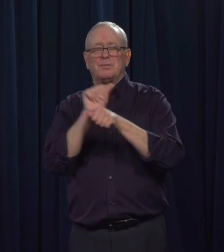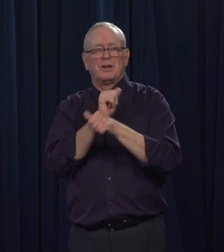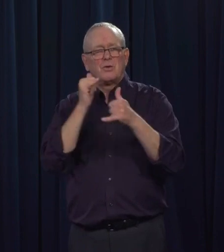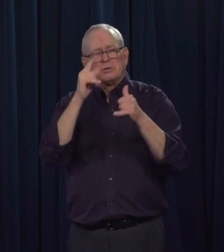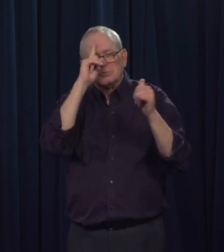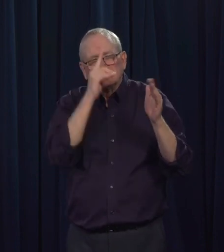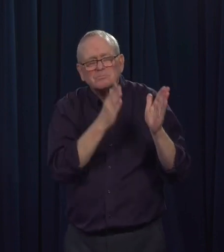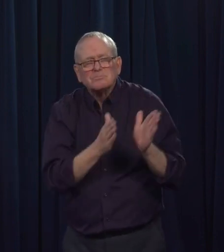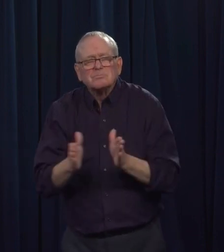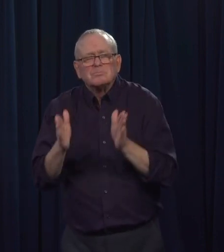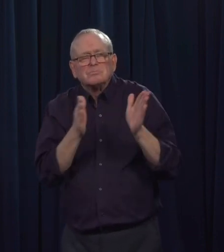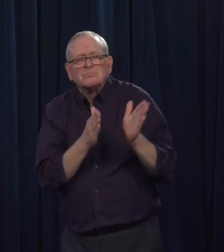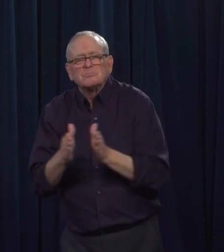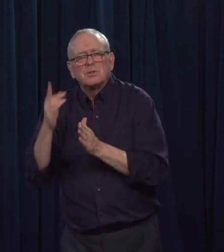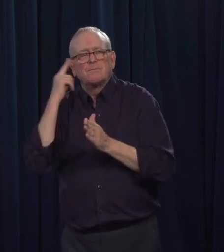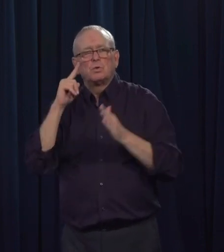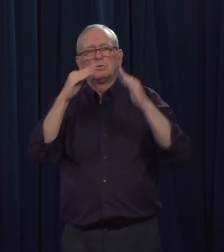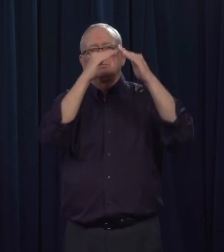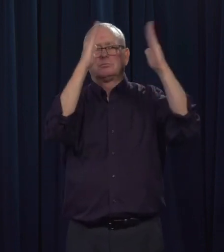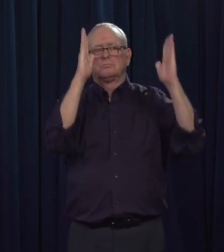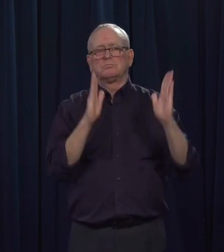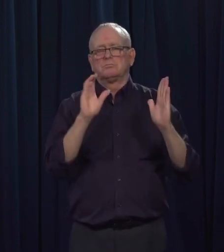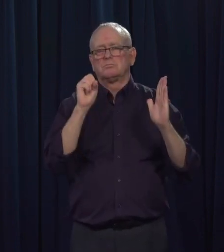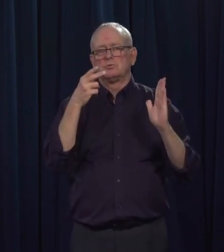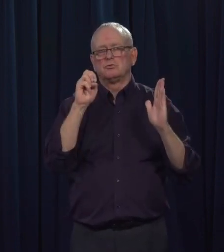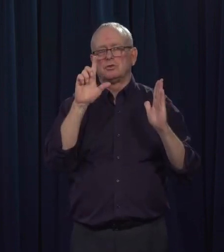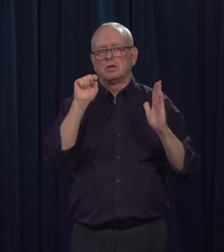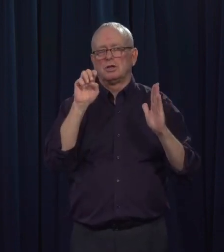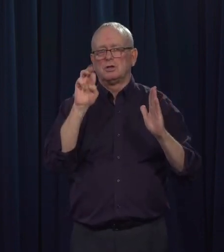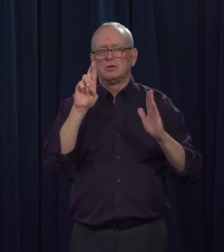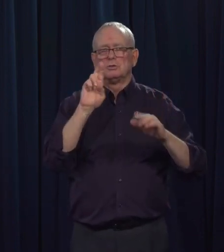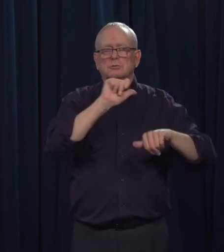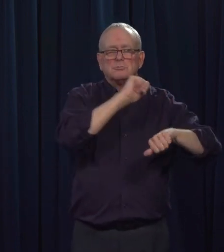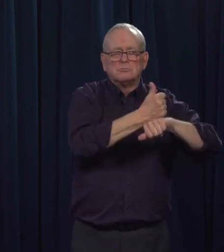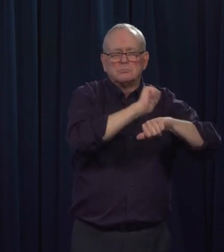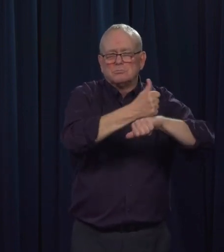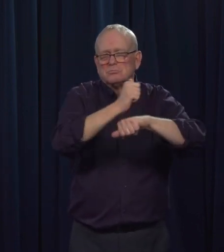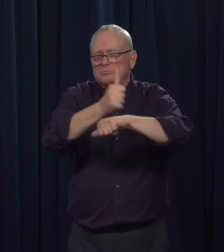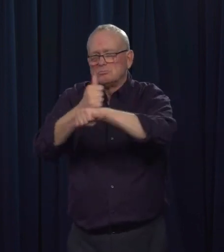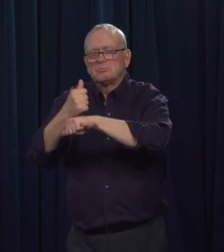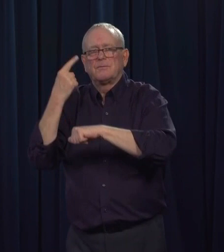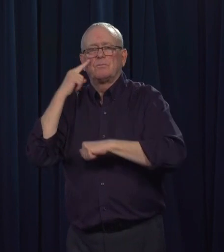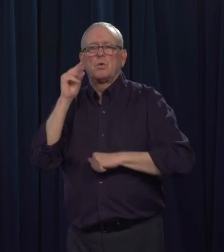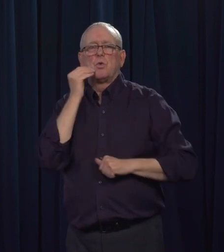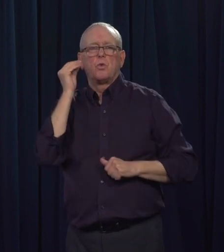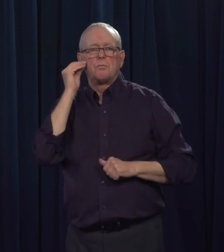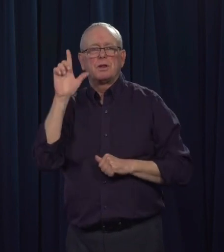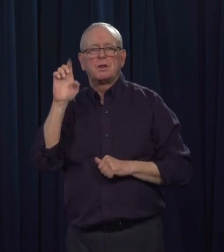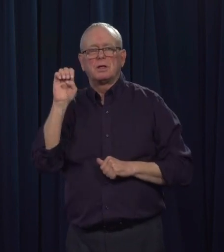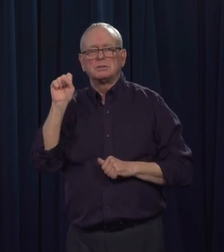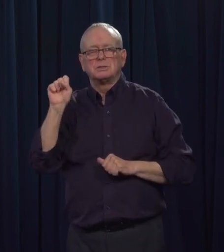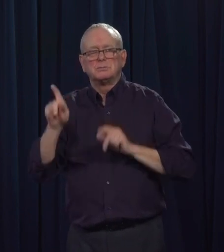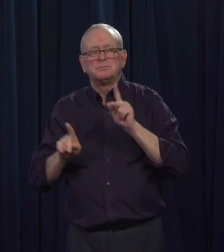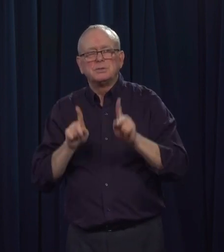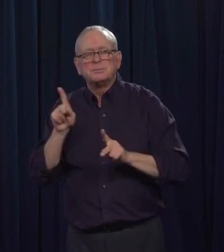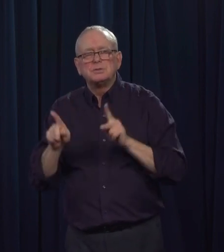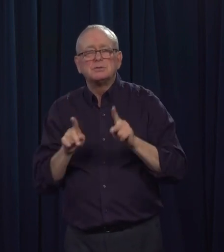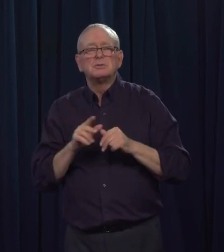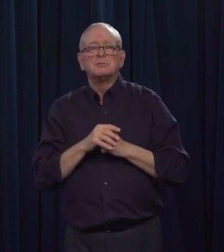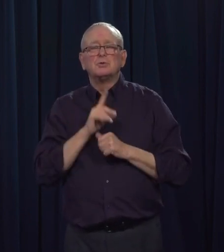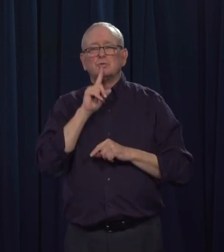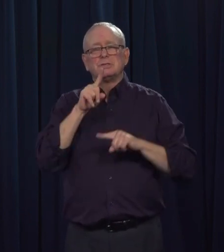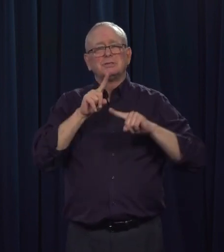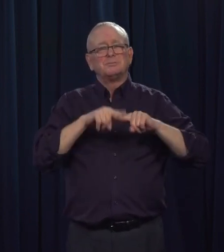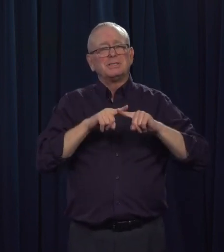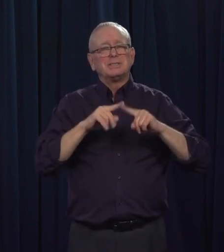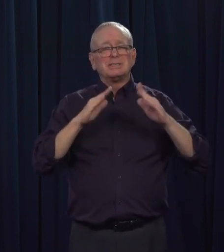experiencing homelessness. And so it depends on each of those specific cities is looking at options that are appropriate